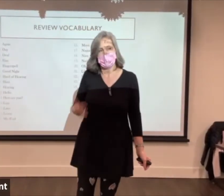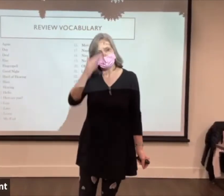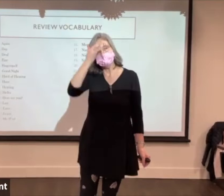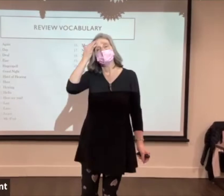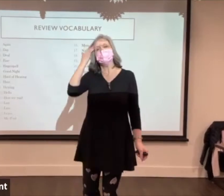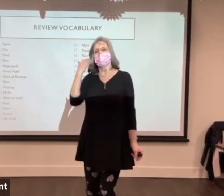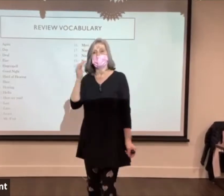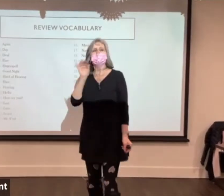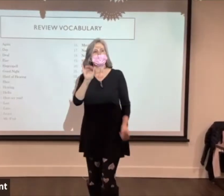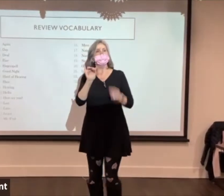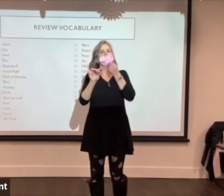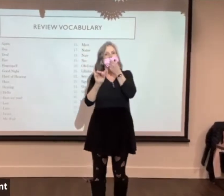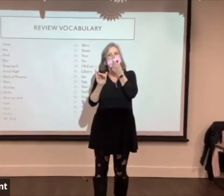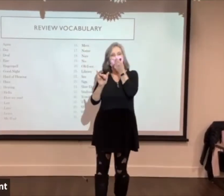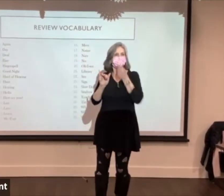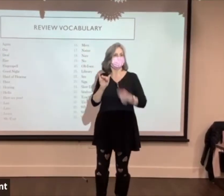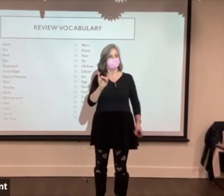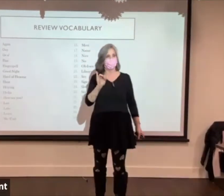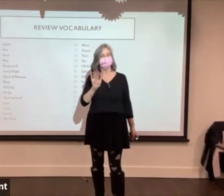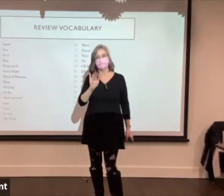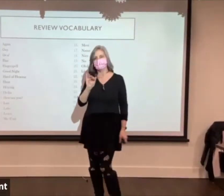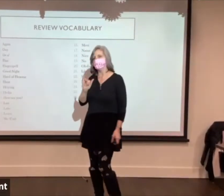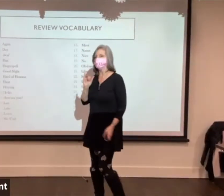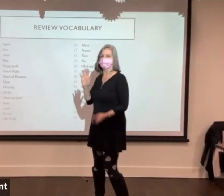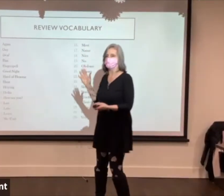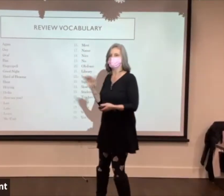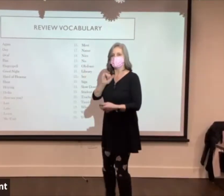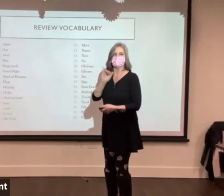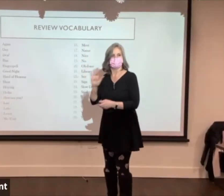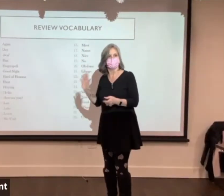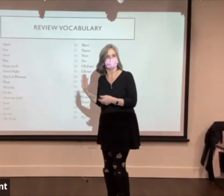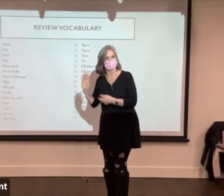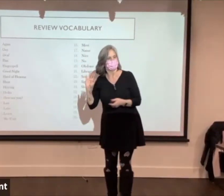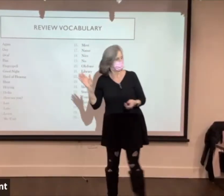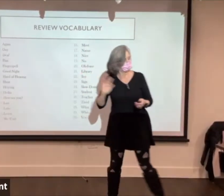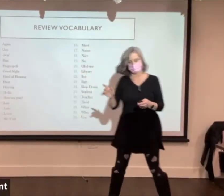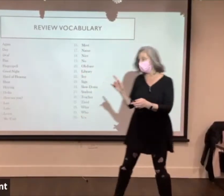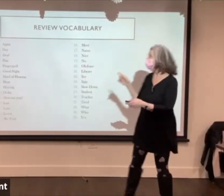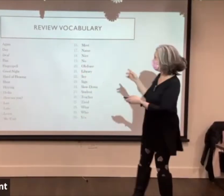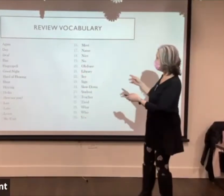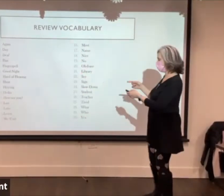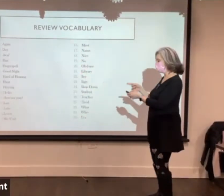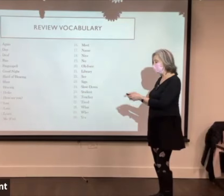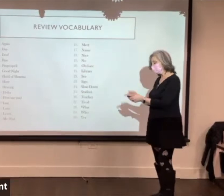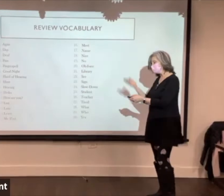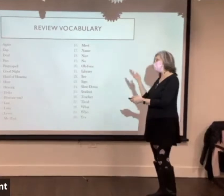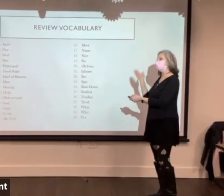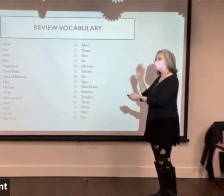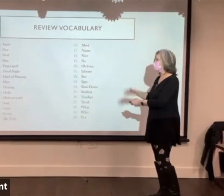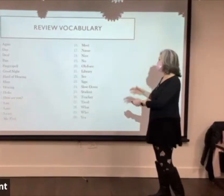me? So again, this is their version of that. So I'm remiss if I didn't sign it more than once on this slide, but I skipped over